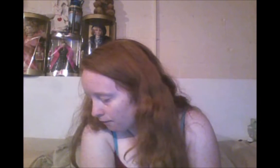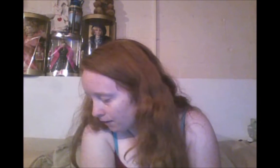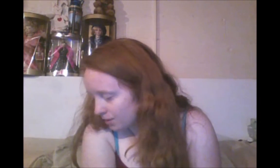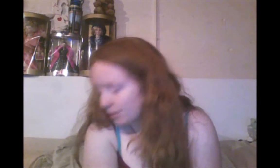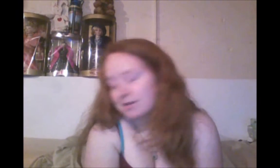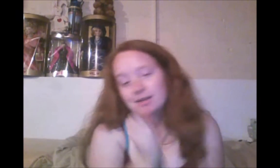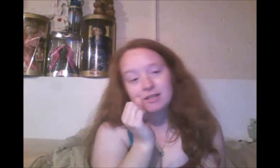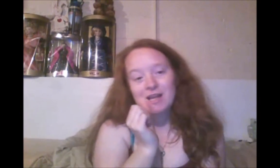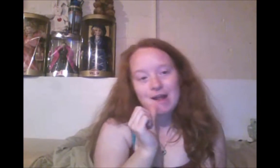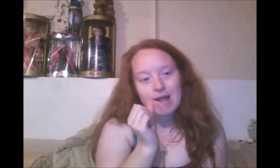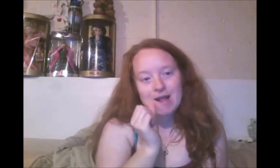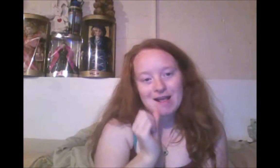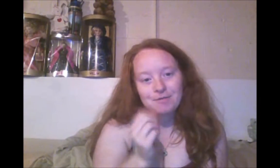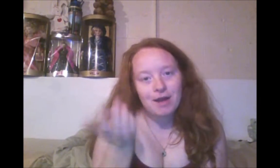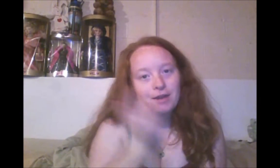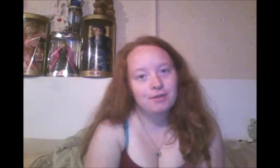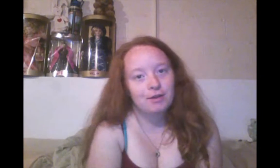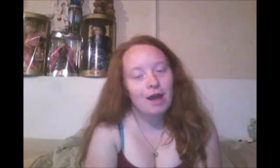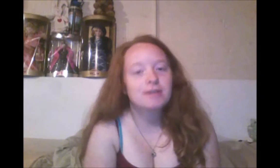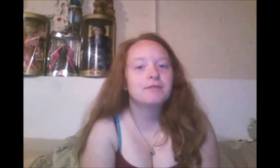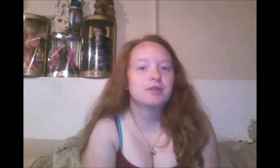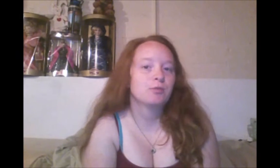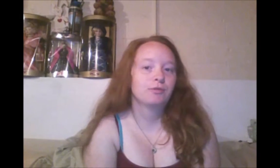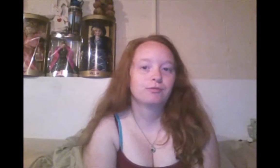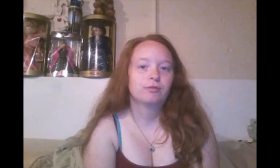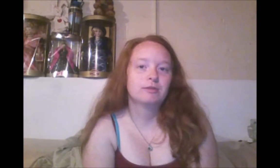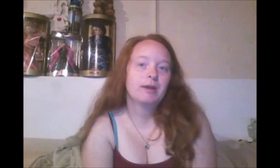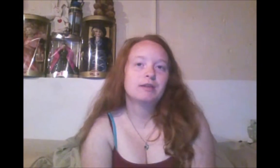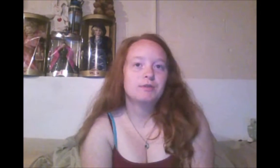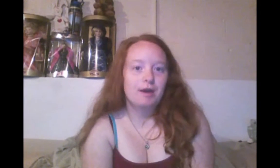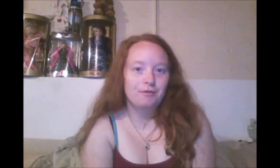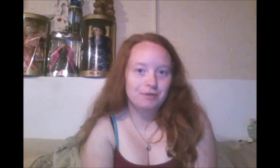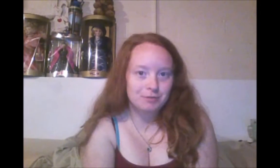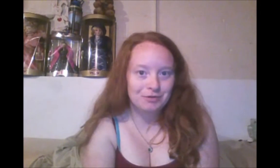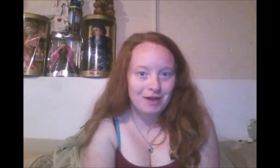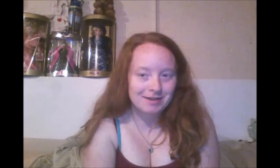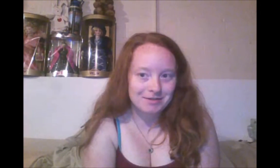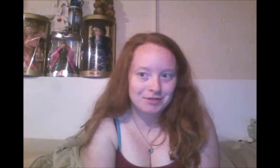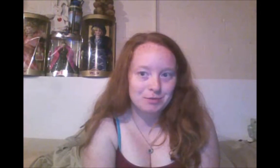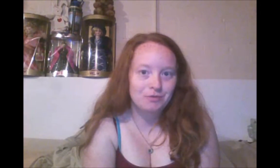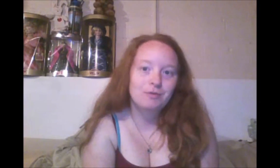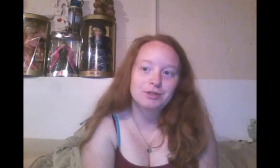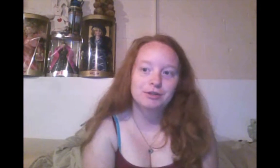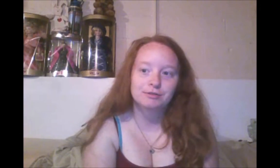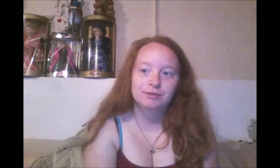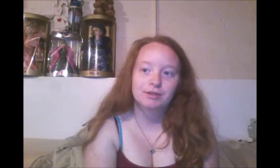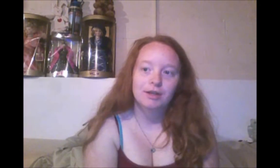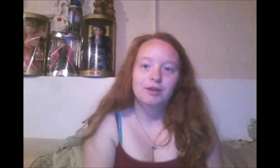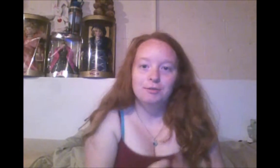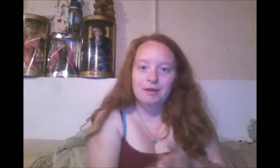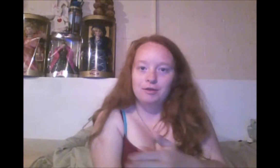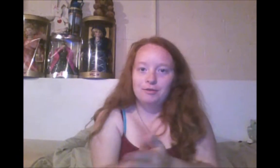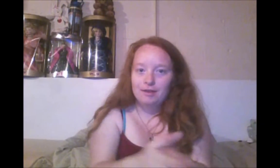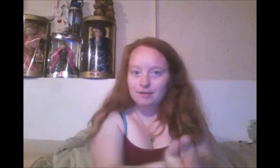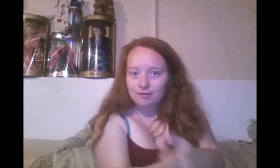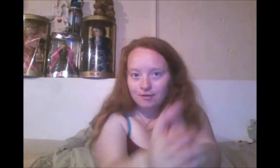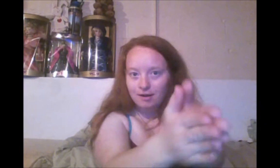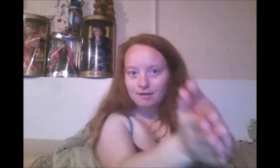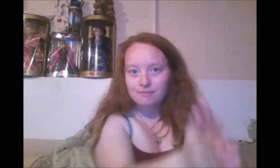Fish is easy. How do you think, how does a fish move? If someone asked you how does a fish move, what would you do? You probably do like this, right?